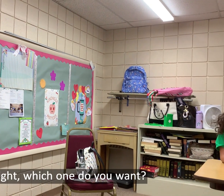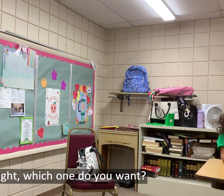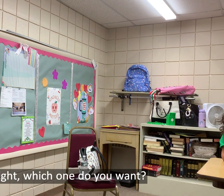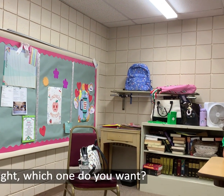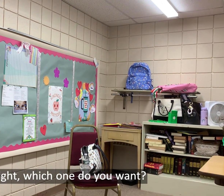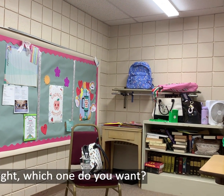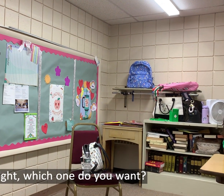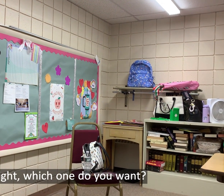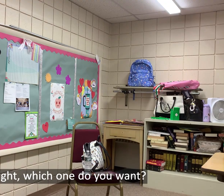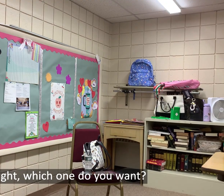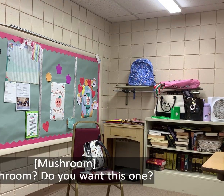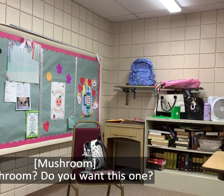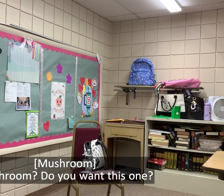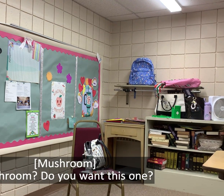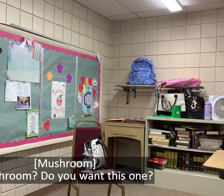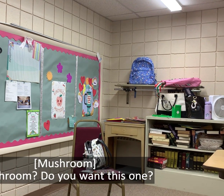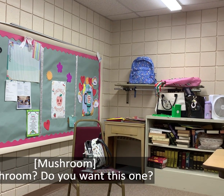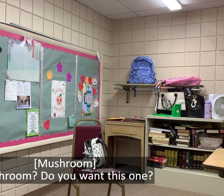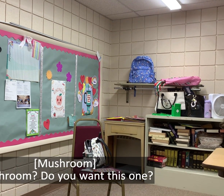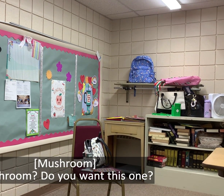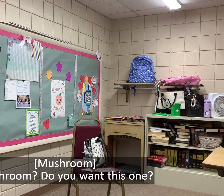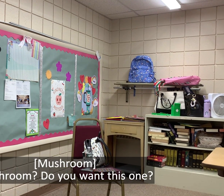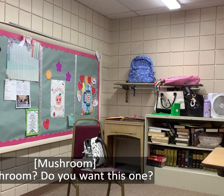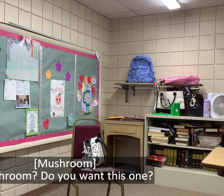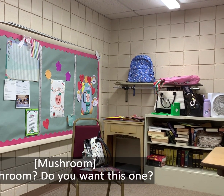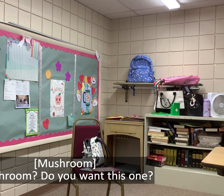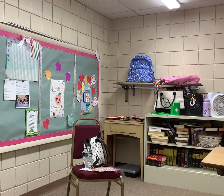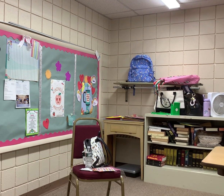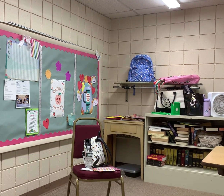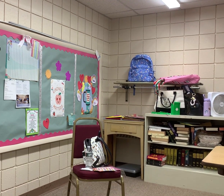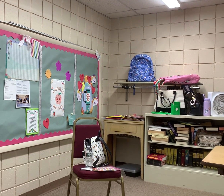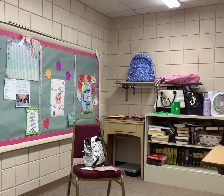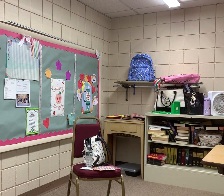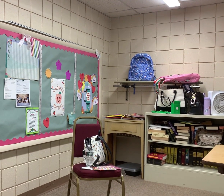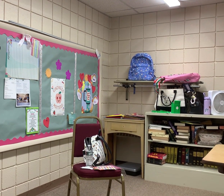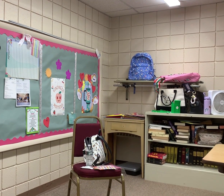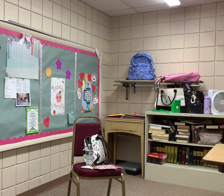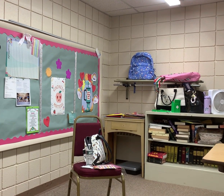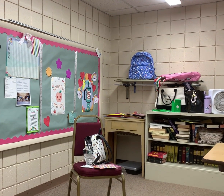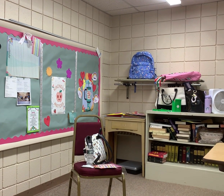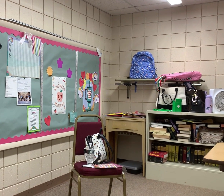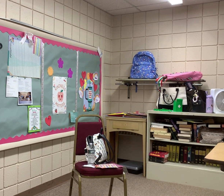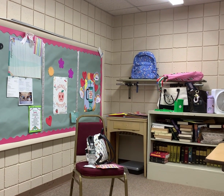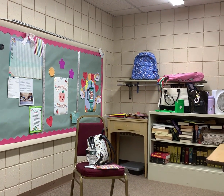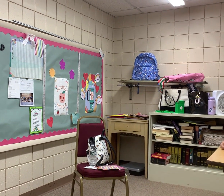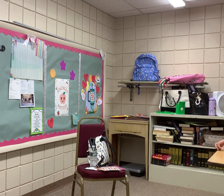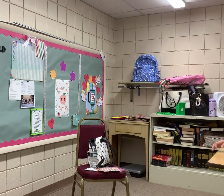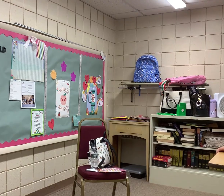want? Mushroom? Do you want this one? This one? Or this one? All